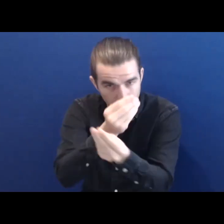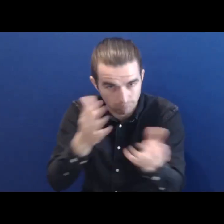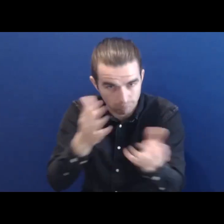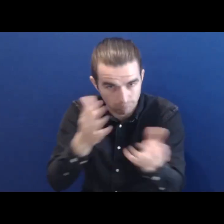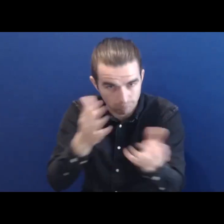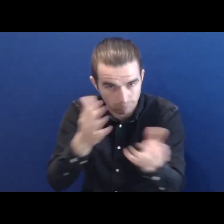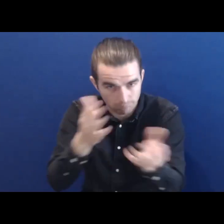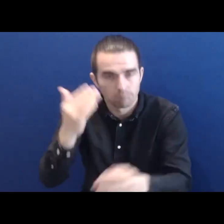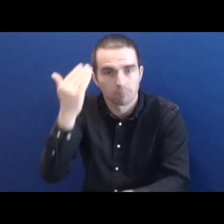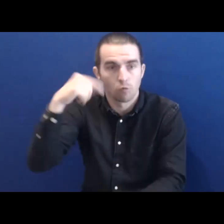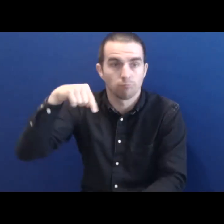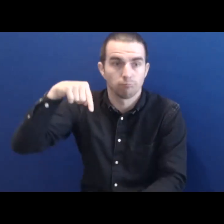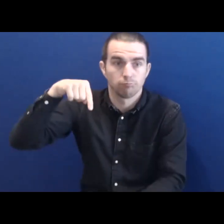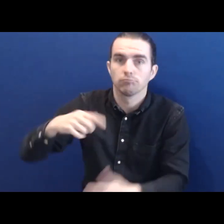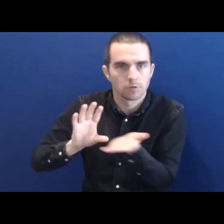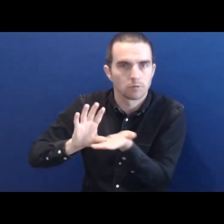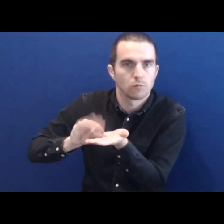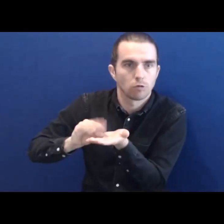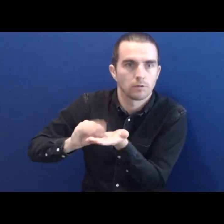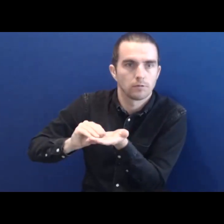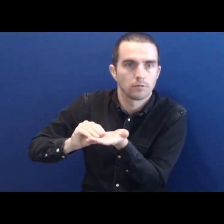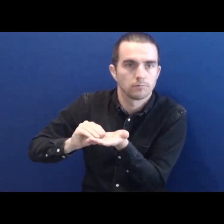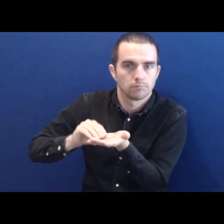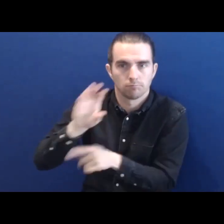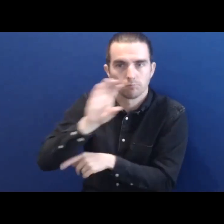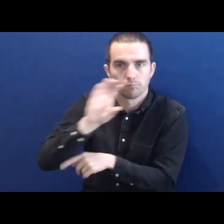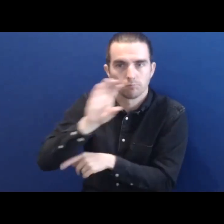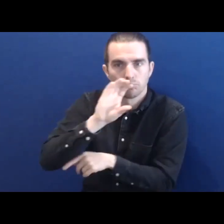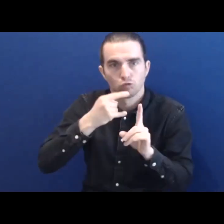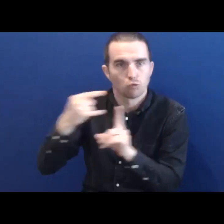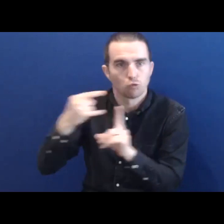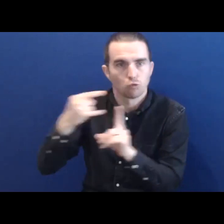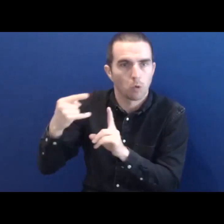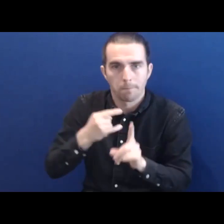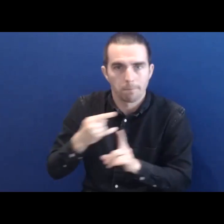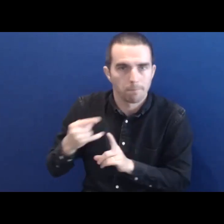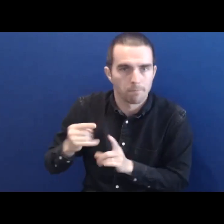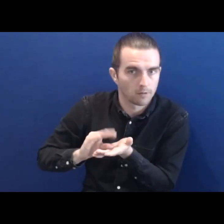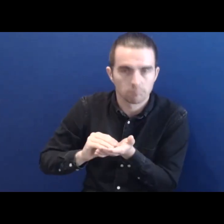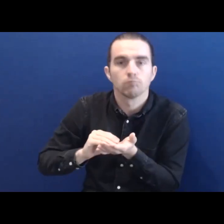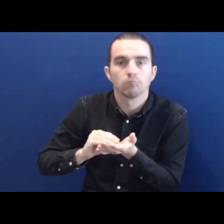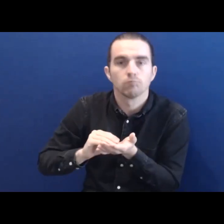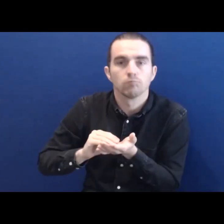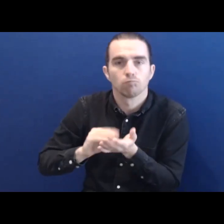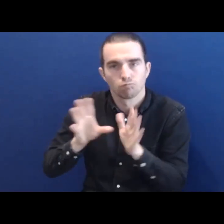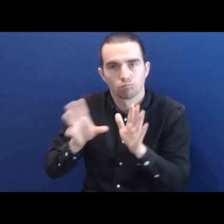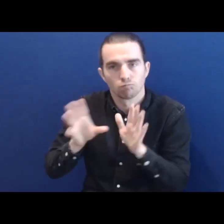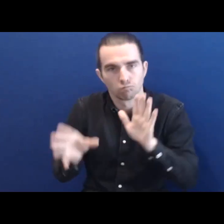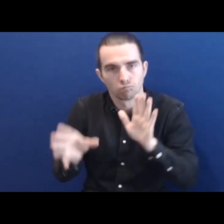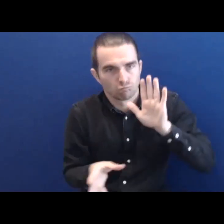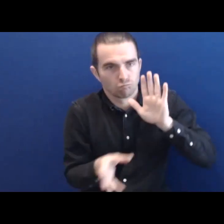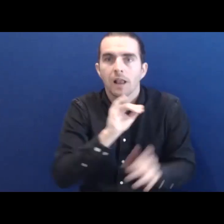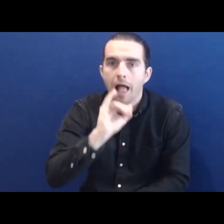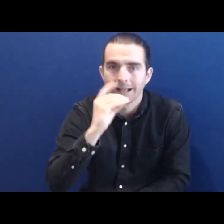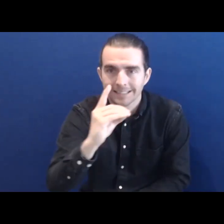channel after this session. There will be captioning and ISL